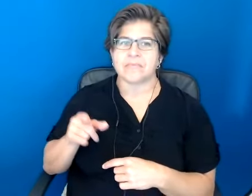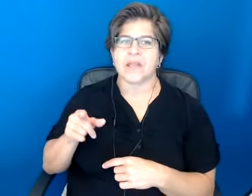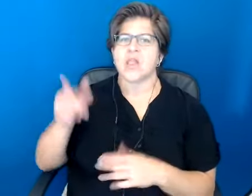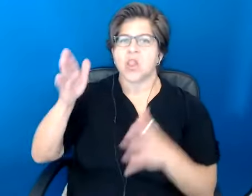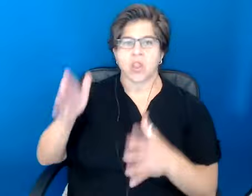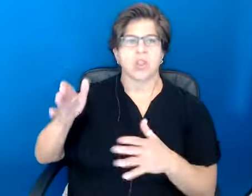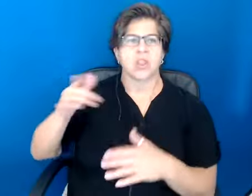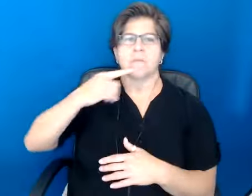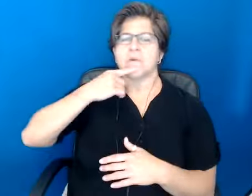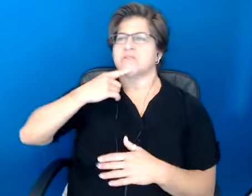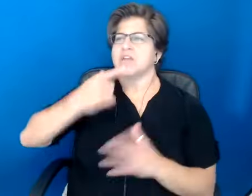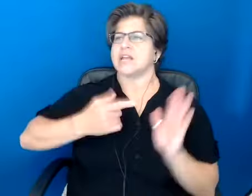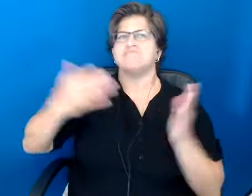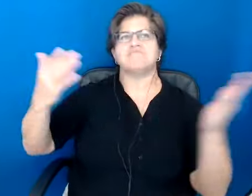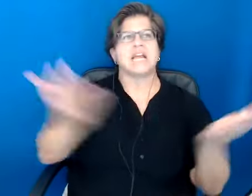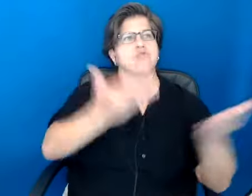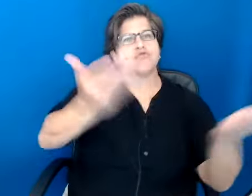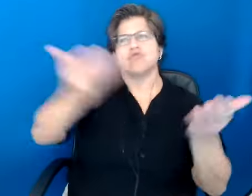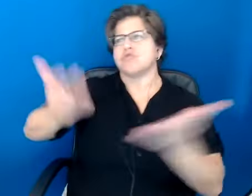closing that they read, the